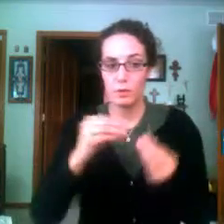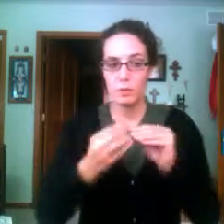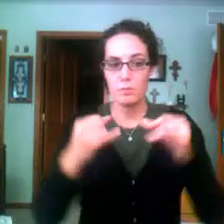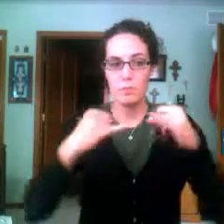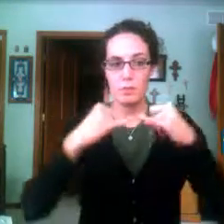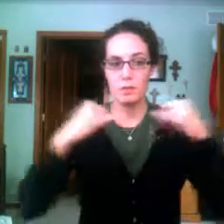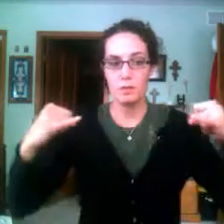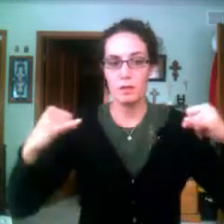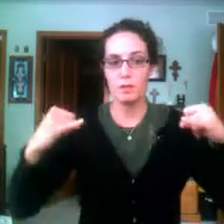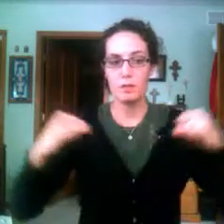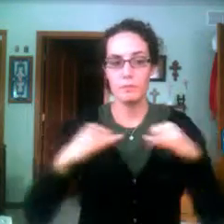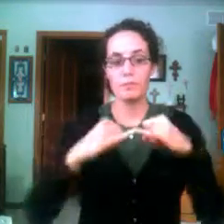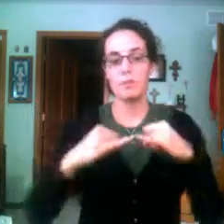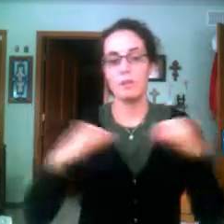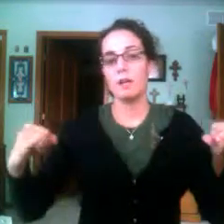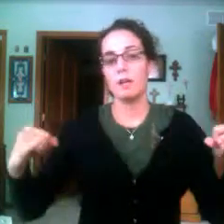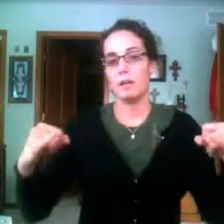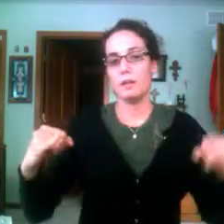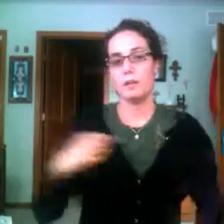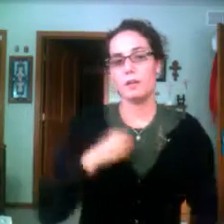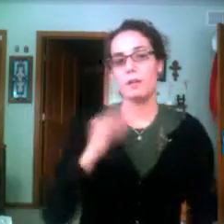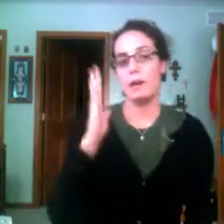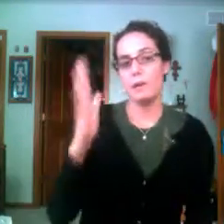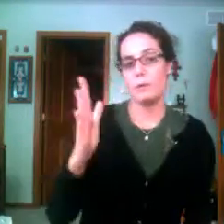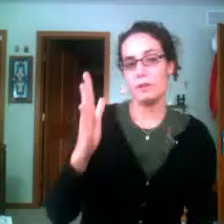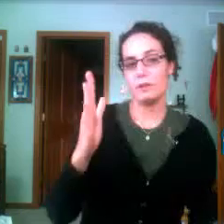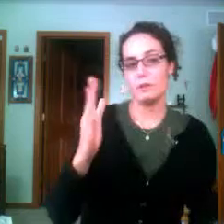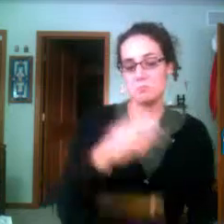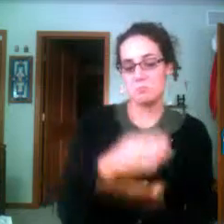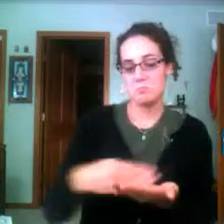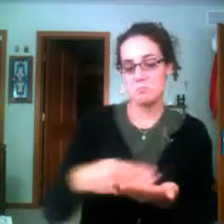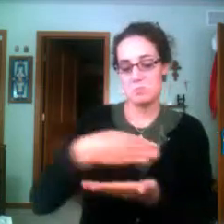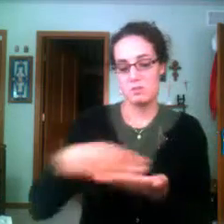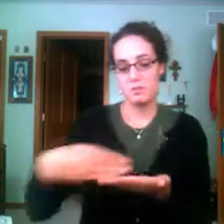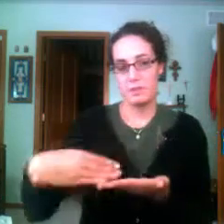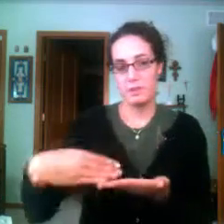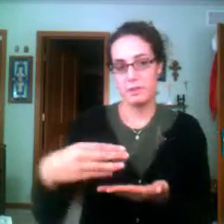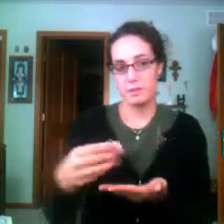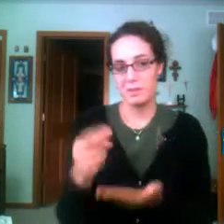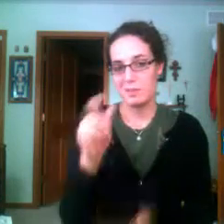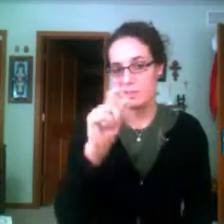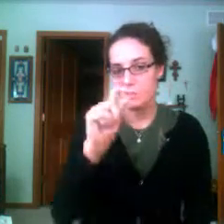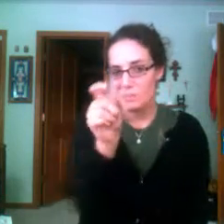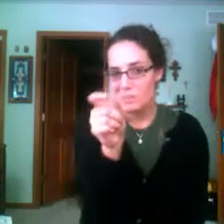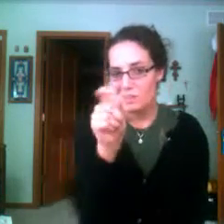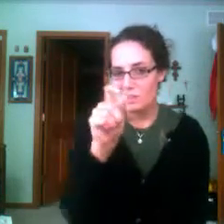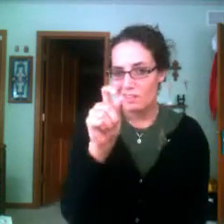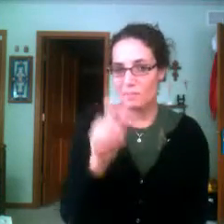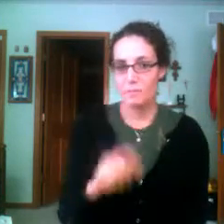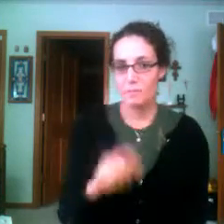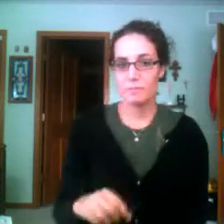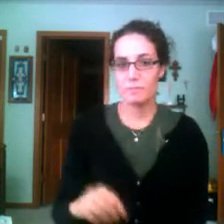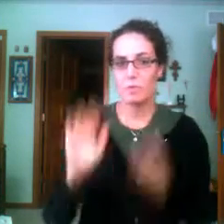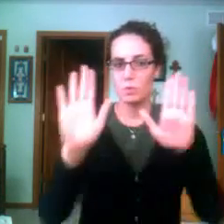a line. I'm going to divide up in little bits and pieces. And the wonderful thing about the number line is there's